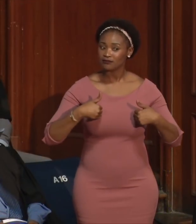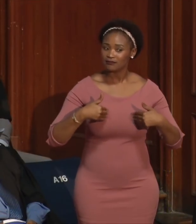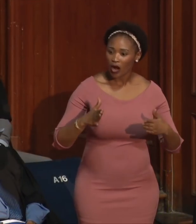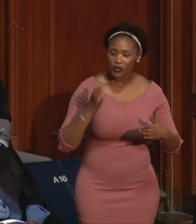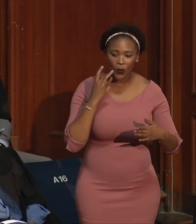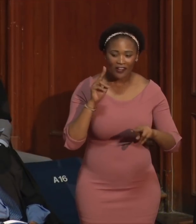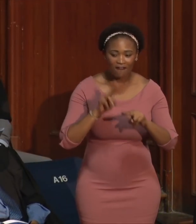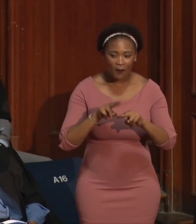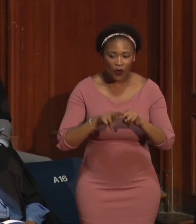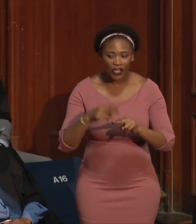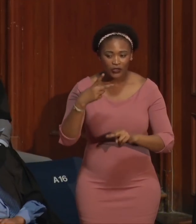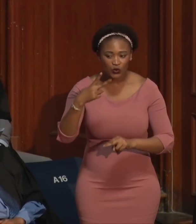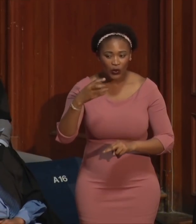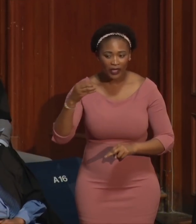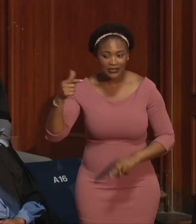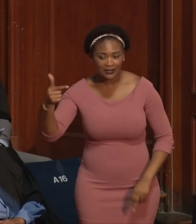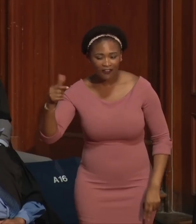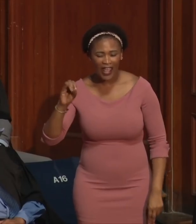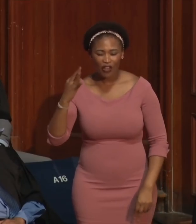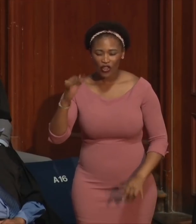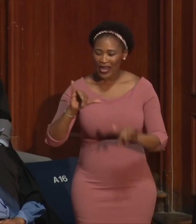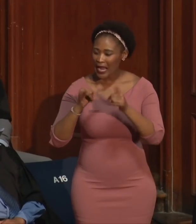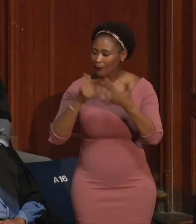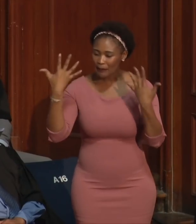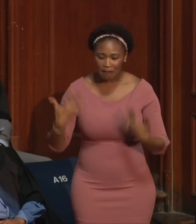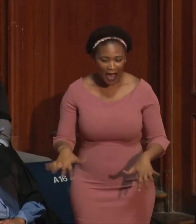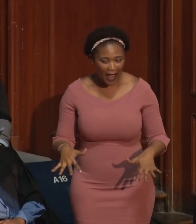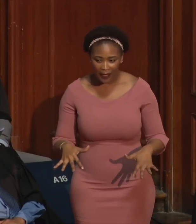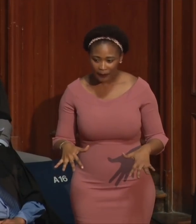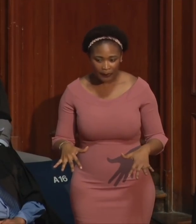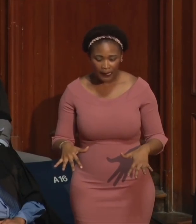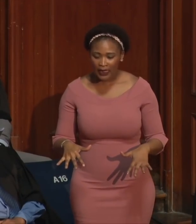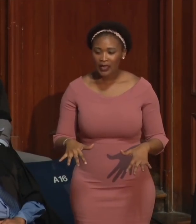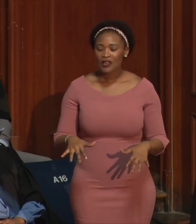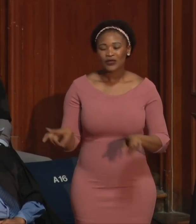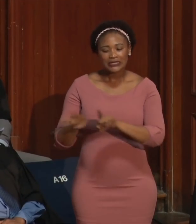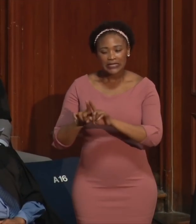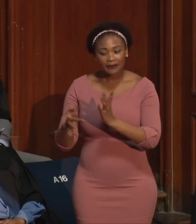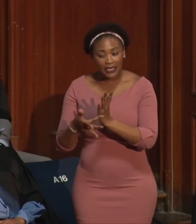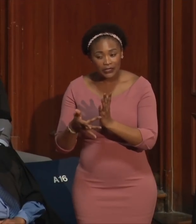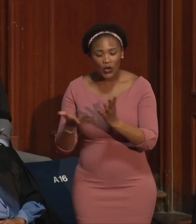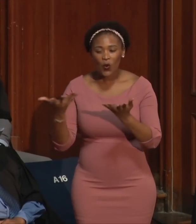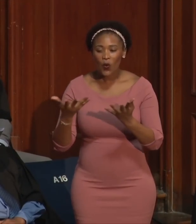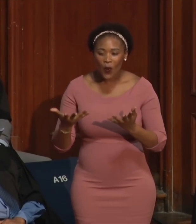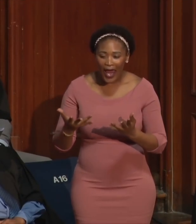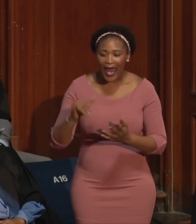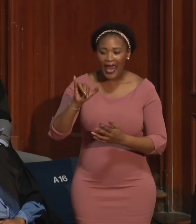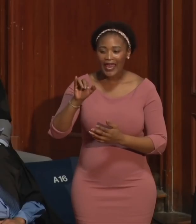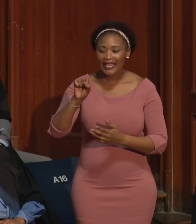of 2007, there were just three companies globally with similar technologies that had launched, one in Israel and one in the